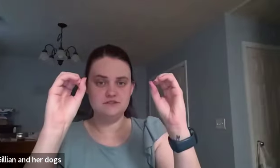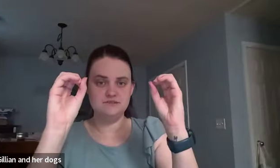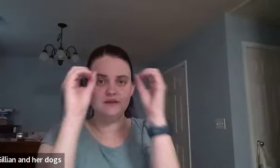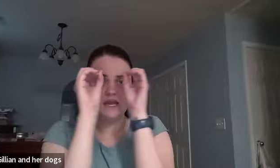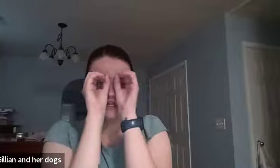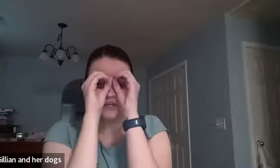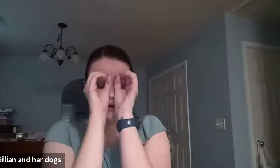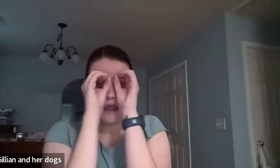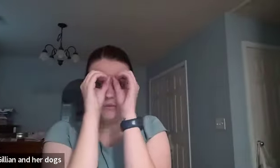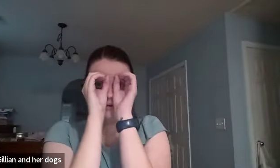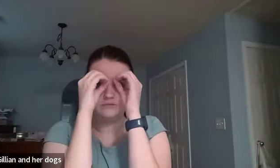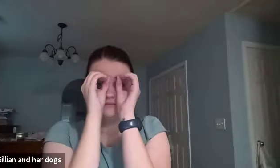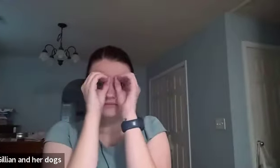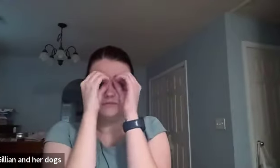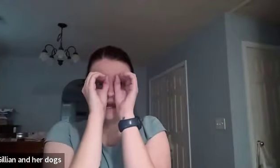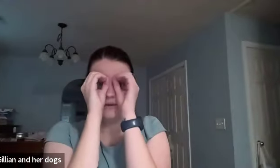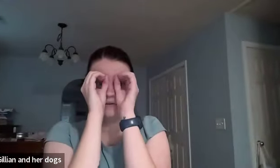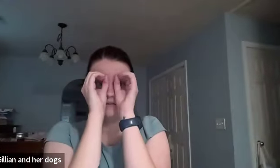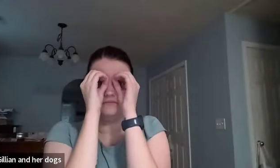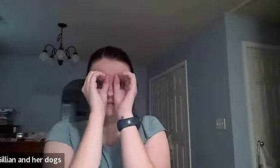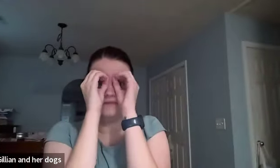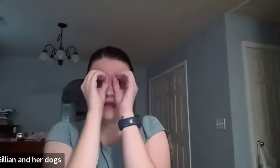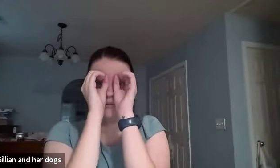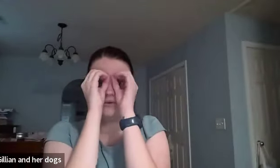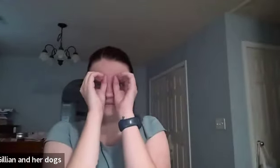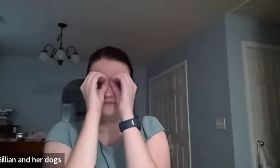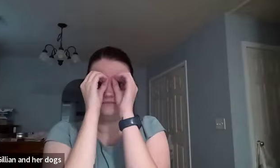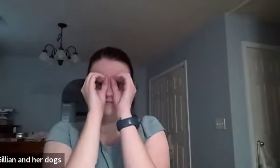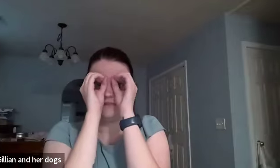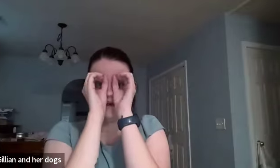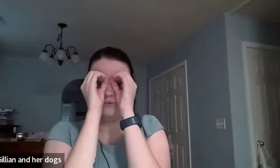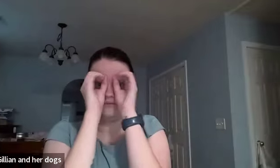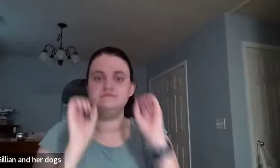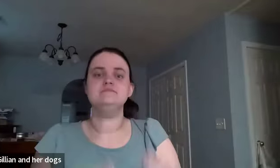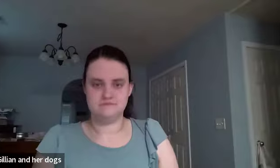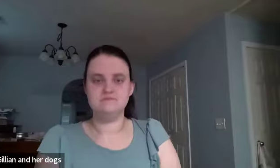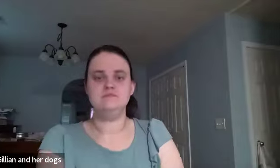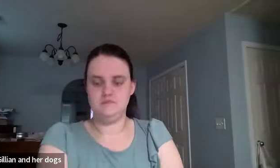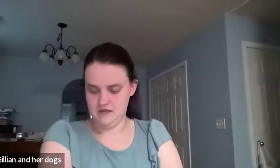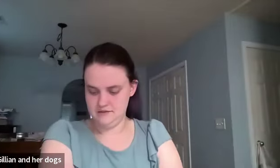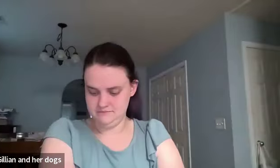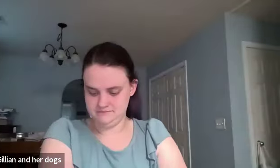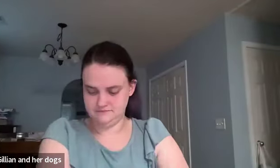O's, and you're gonna go owl, owl, owl, owl. Okay.